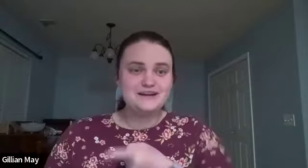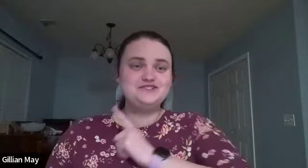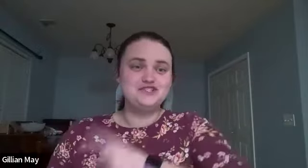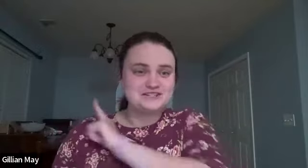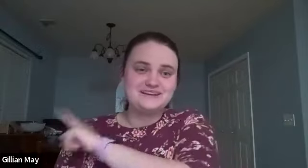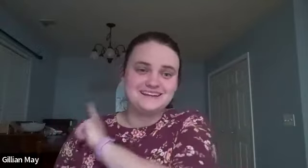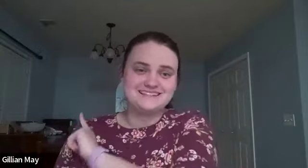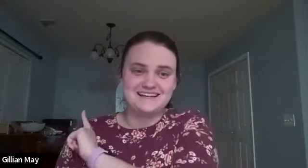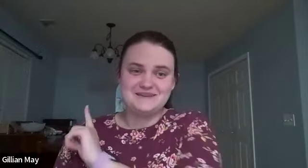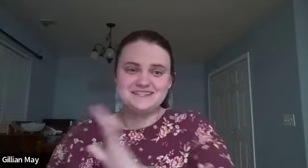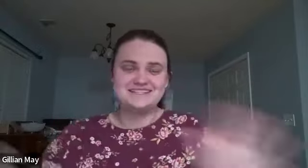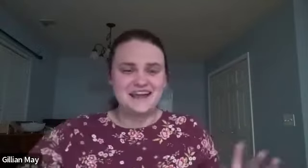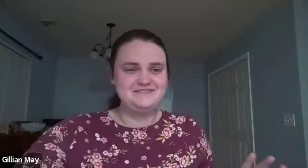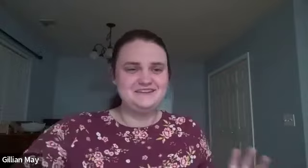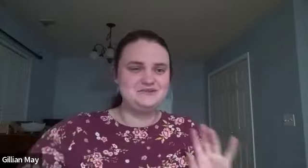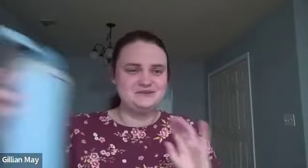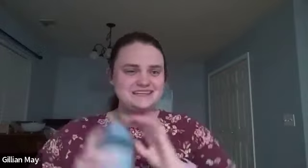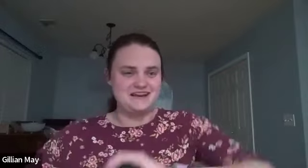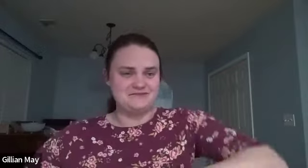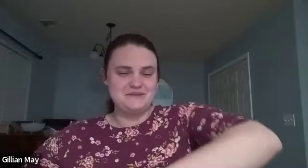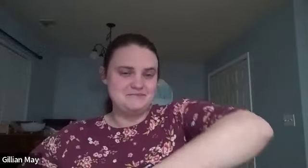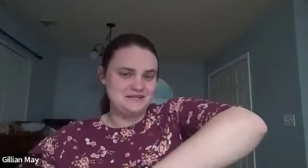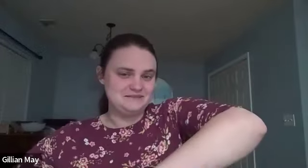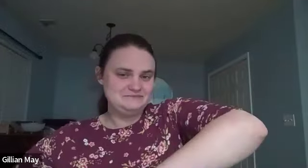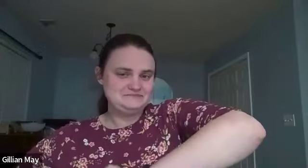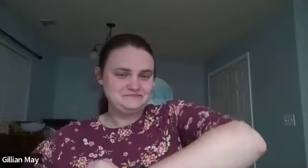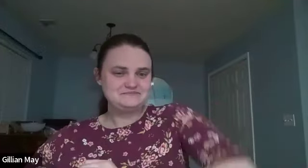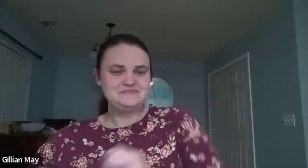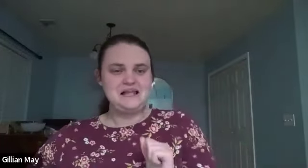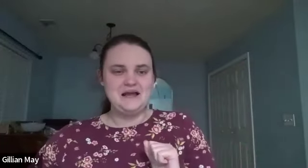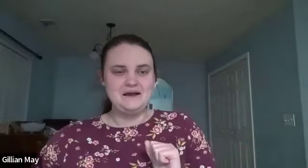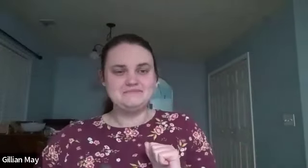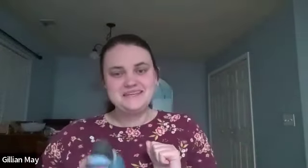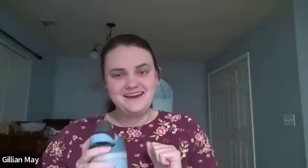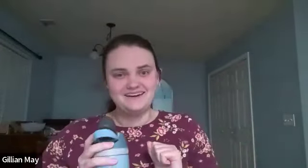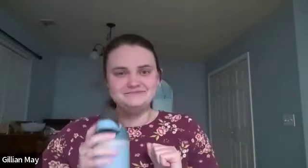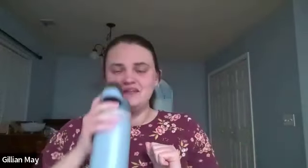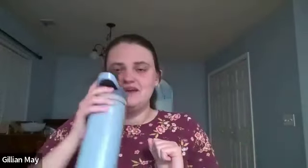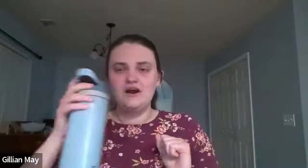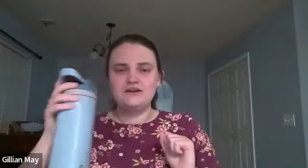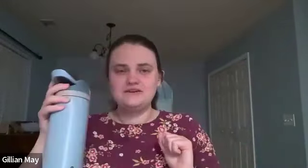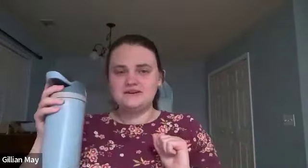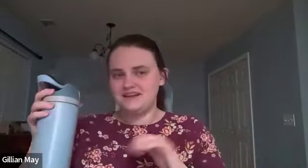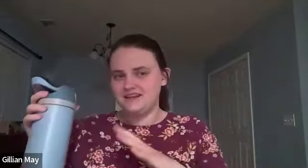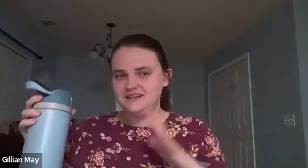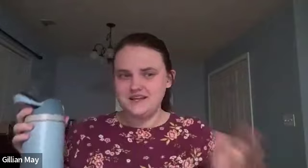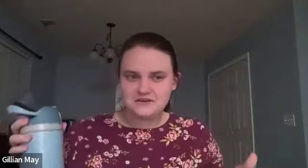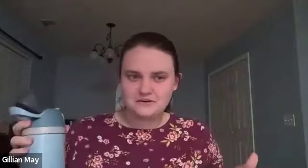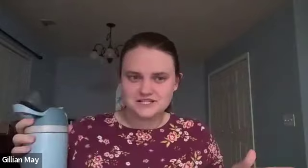enough just so you can get a sign name, because it's kind of like the coolest thing ever, in my opinion. But yeah, are there any other